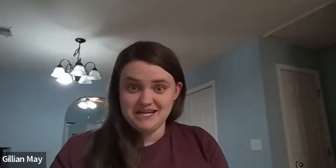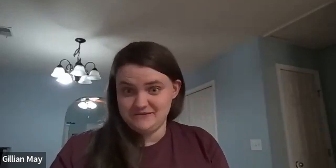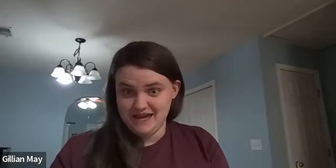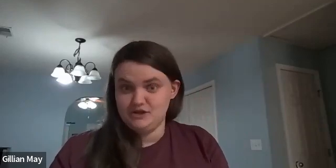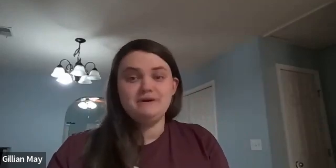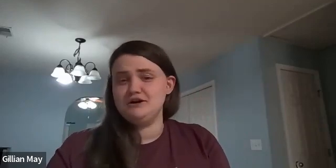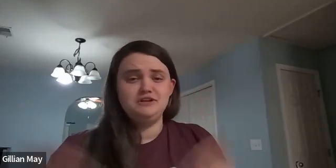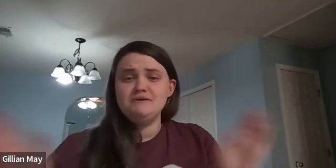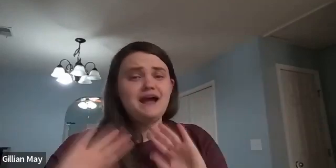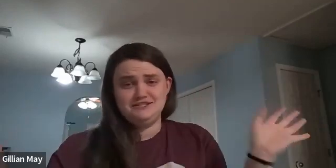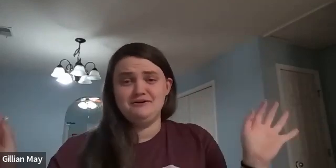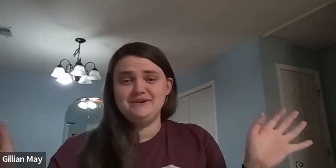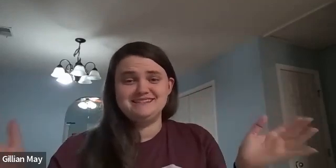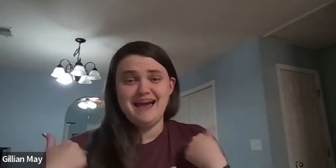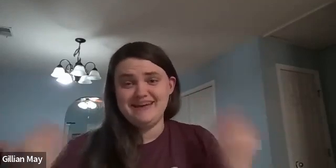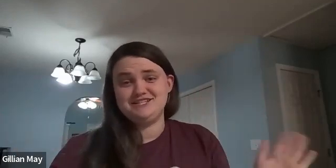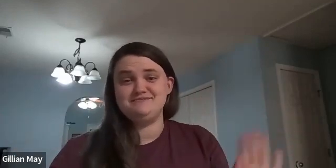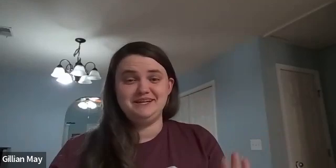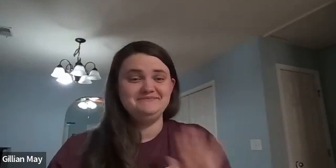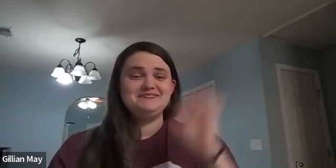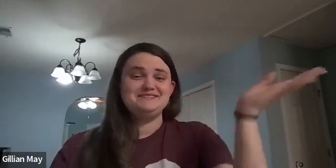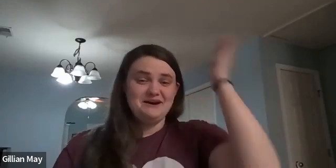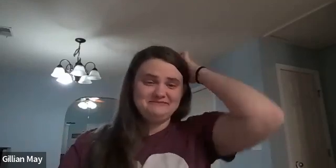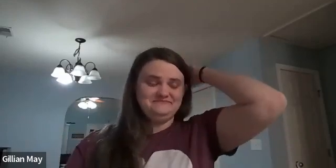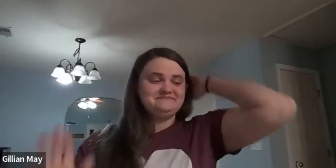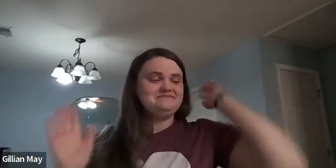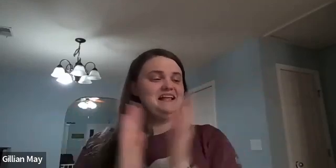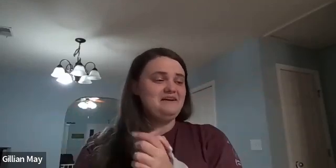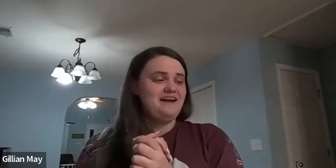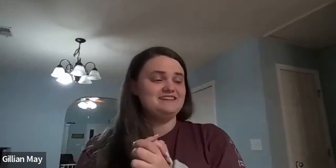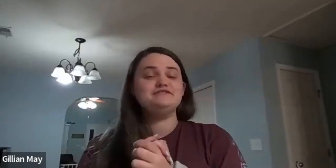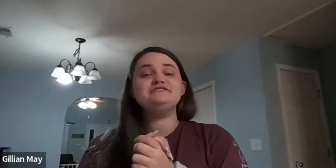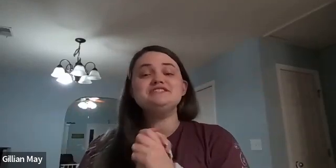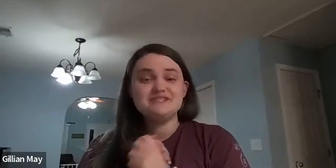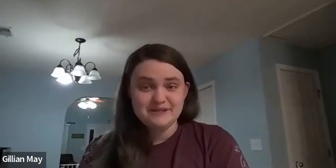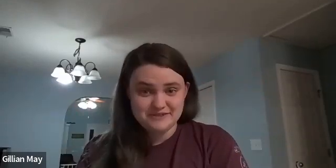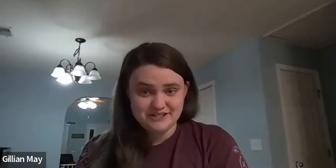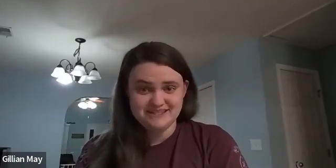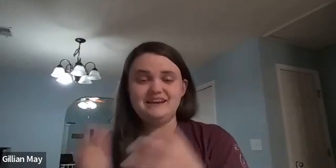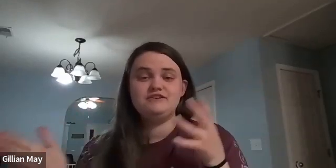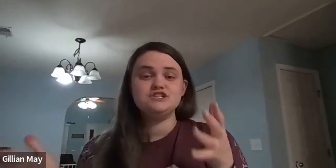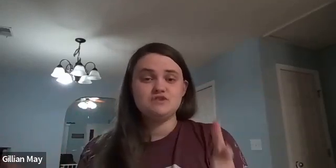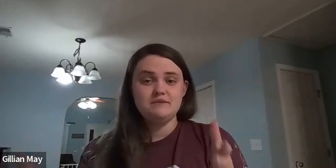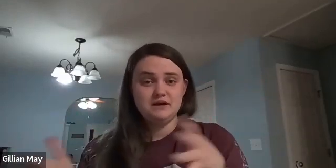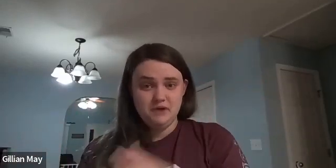for that. No, I don't. You know what? I don't because that's just me. So, okay. So for descriptions, like if you're describing a